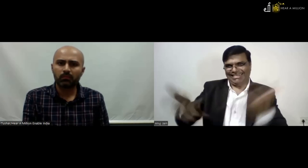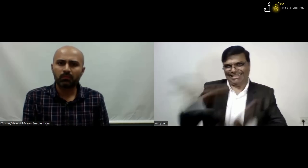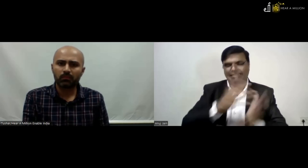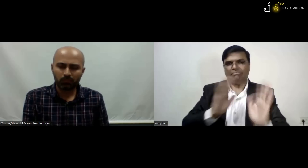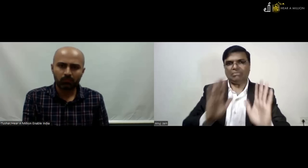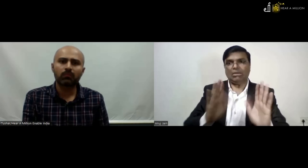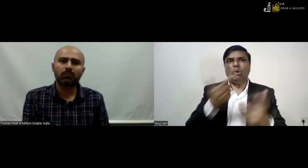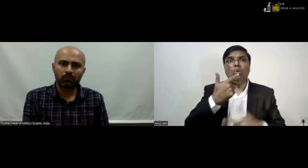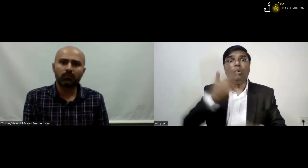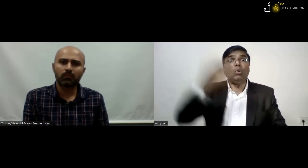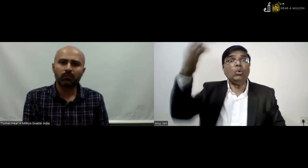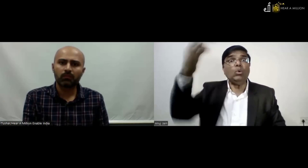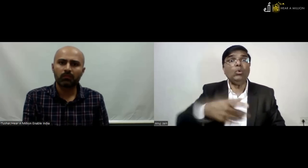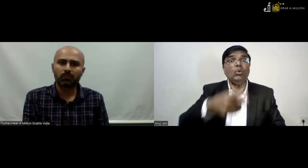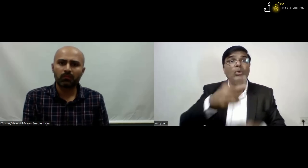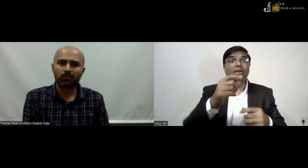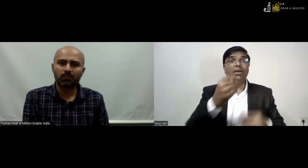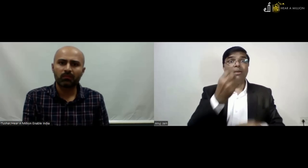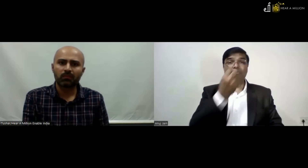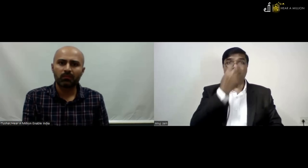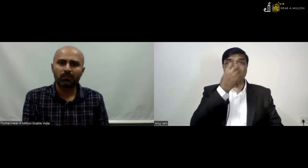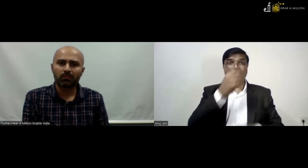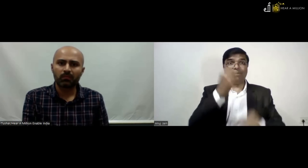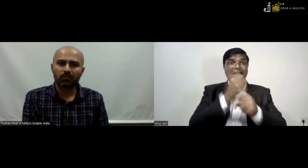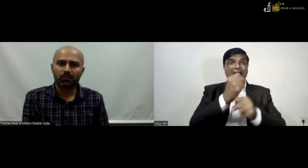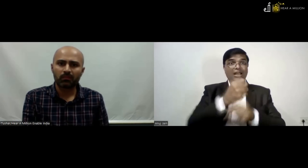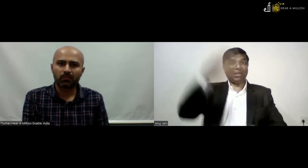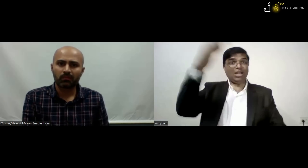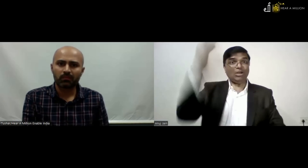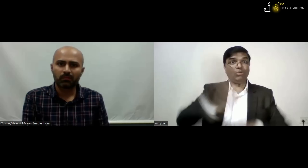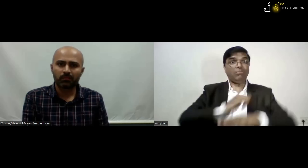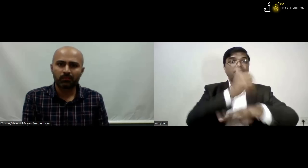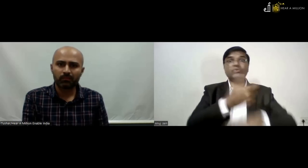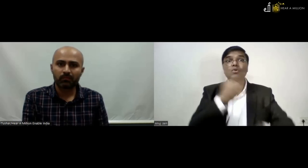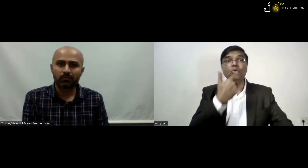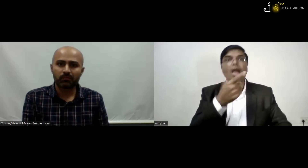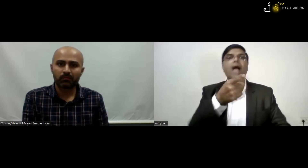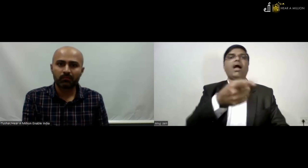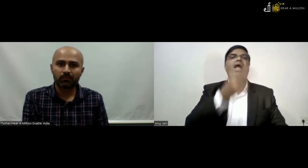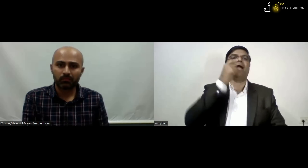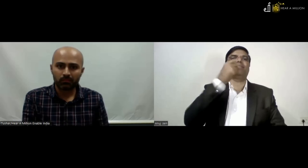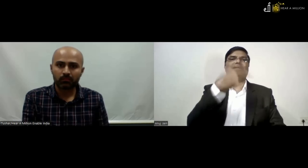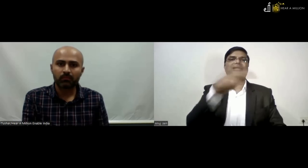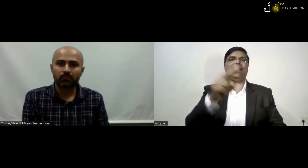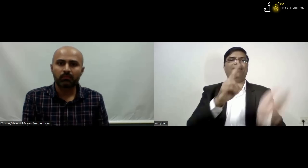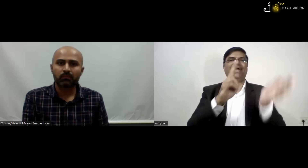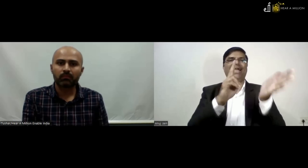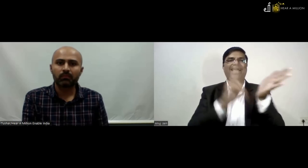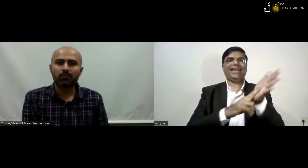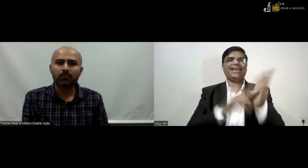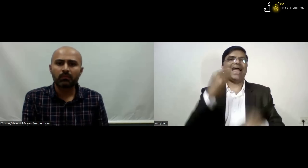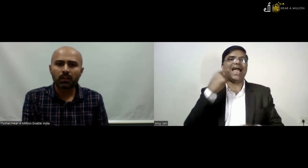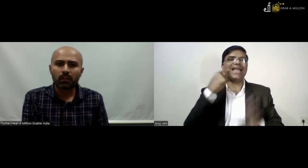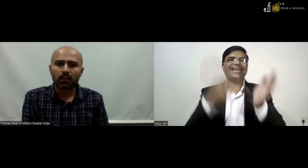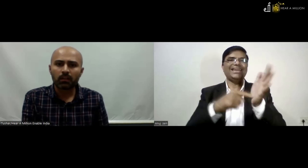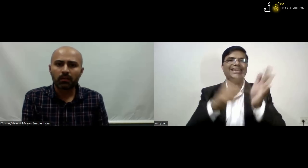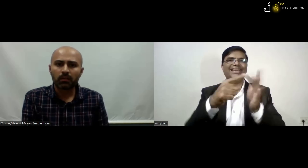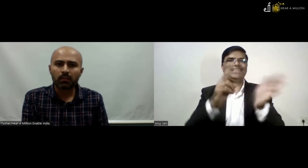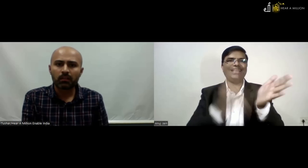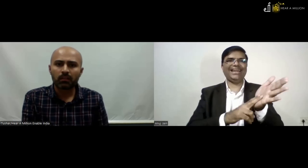that is something which needs to be worked upon. So we started working on that. Then again, when the government changed,